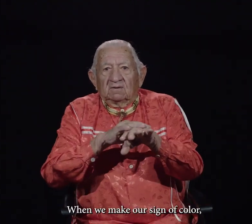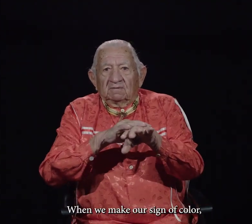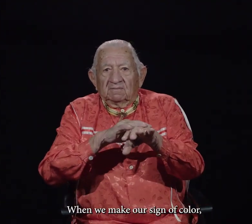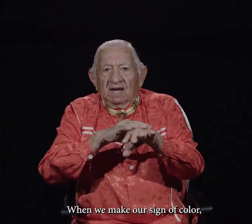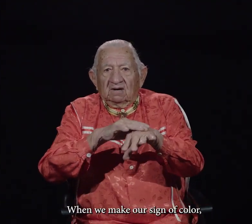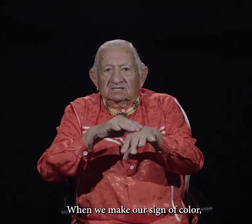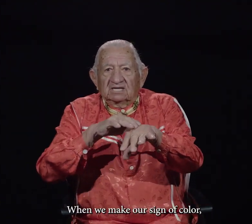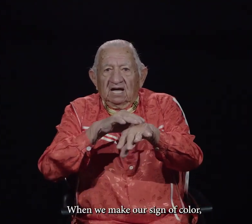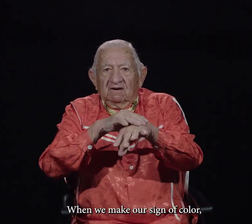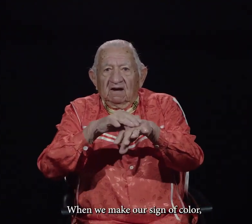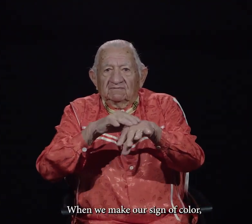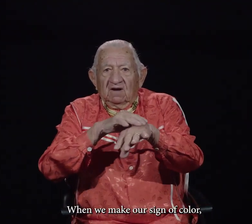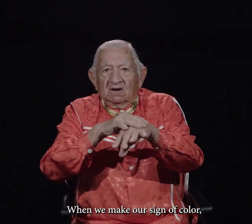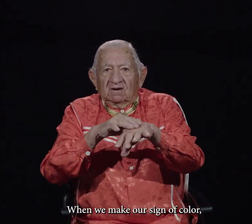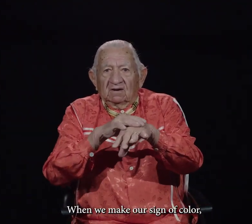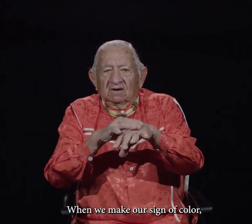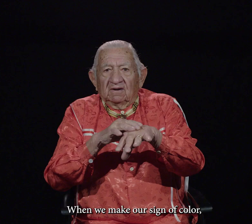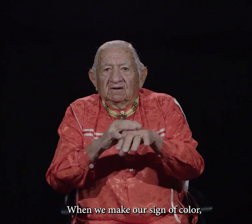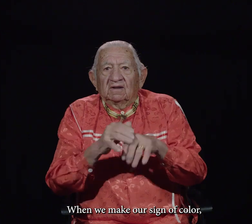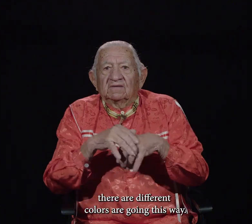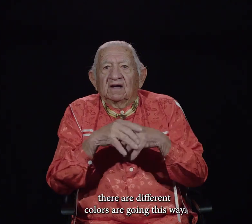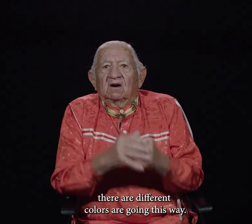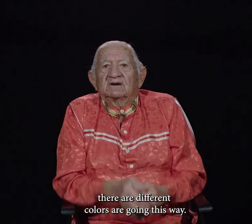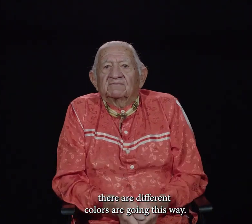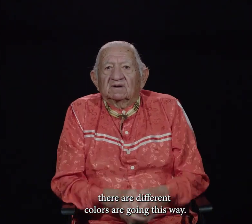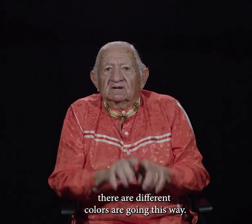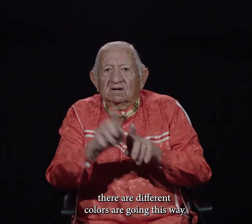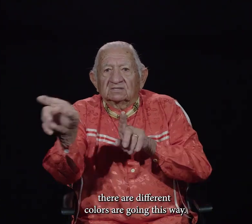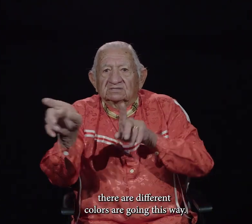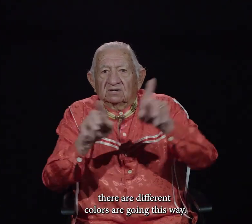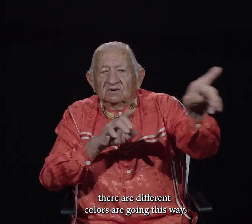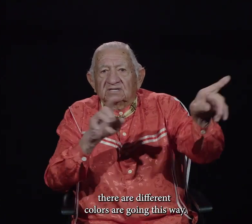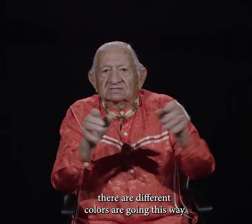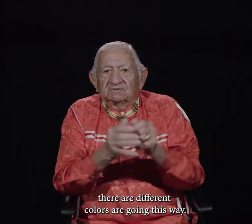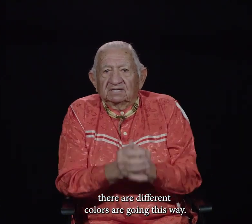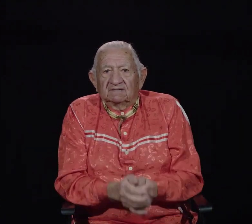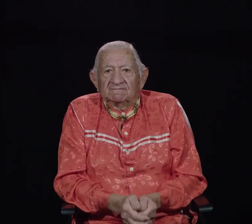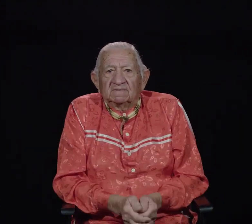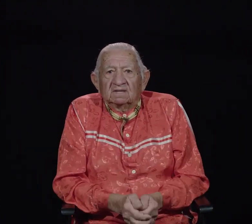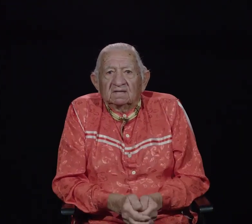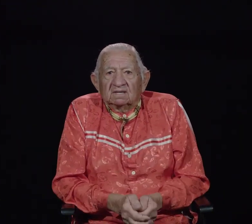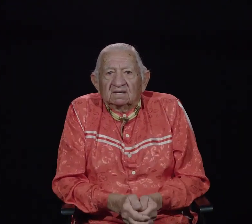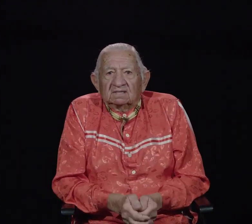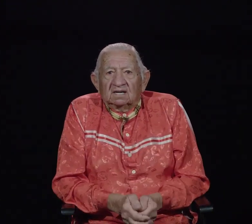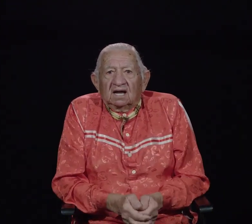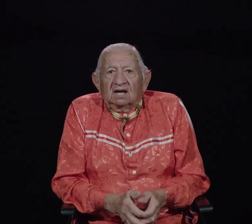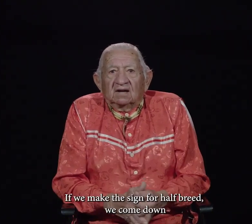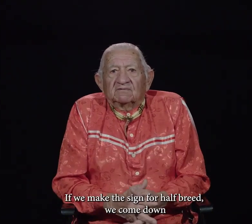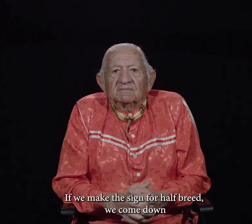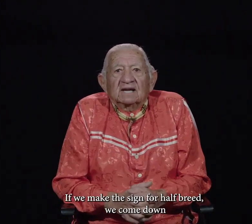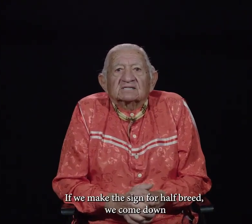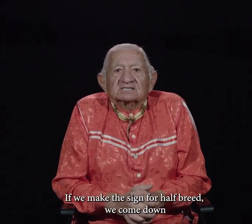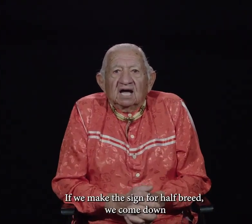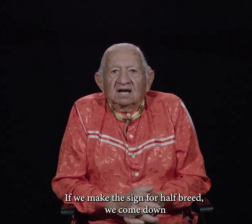when we make our sign of color, there are different colors. They're going this way. If we make the sign